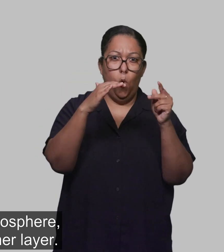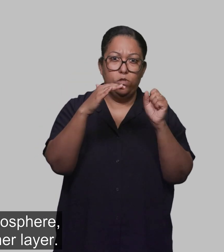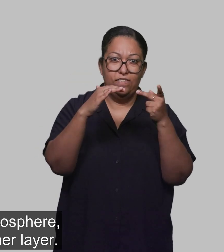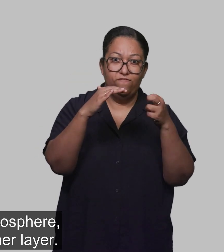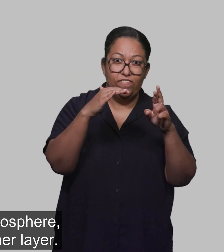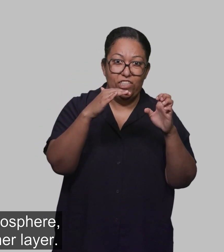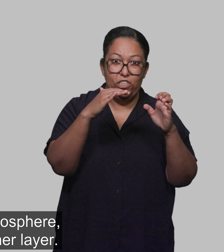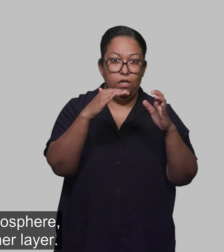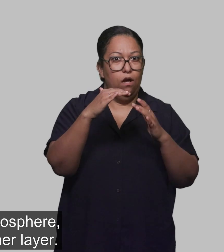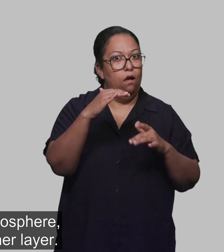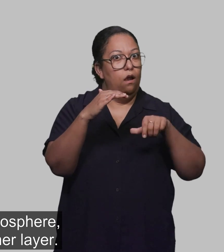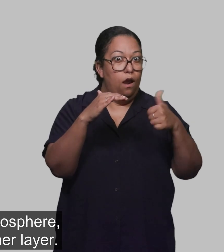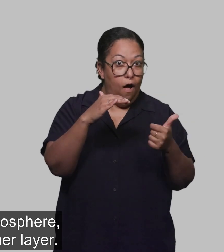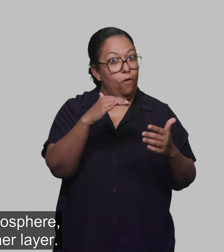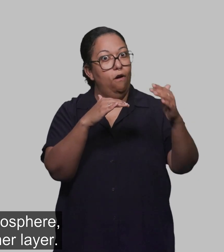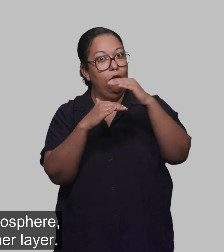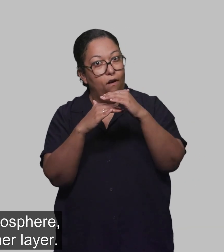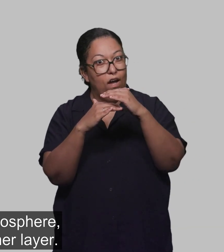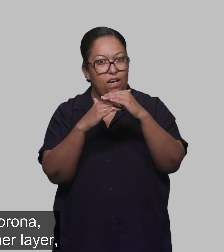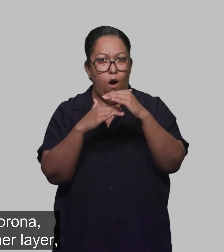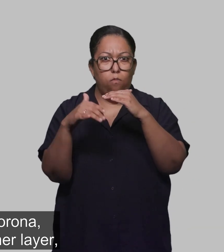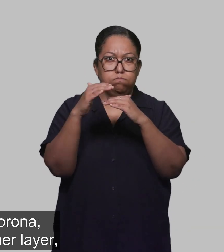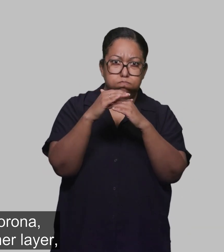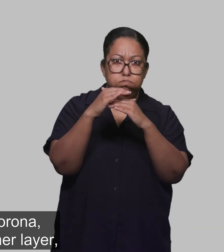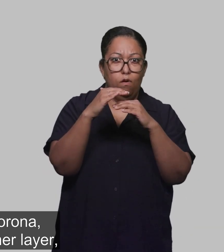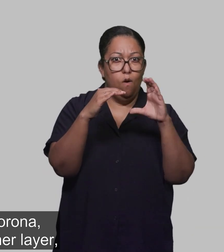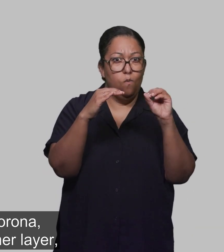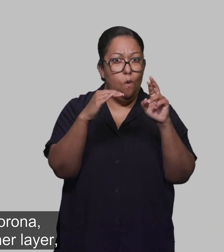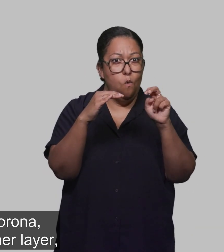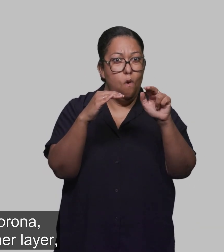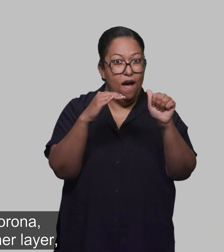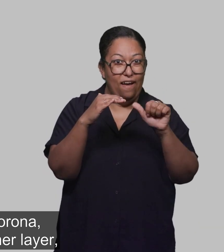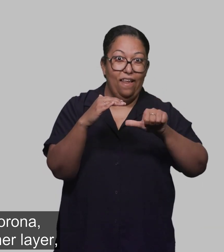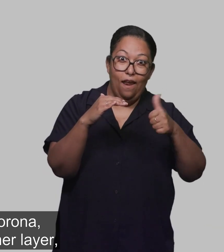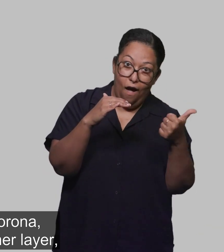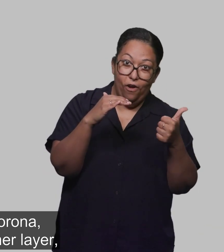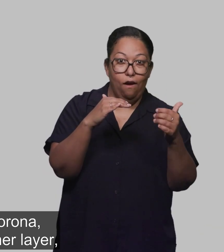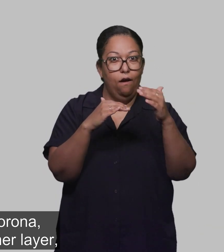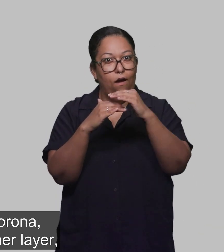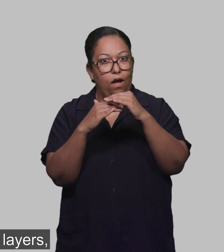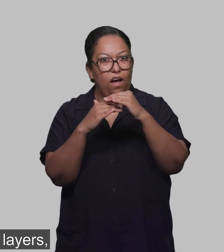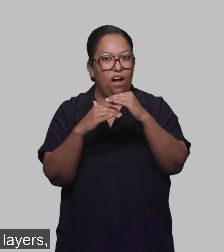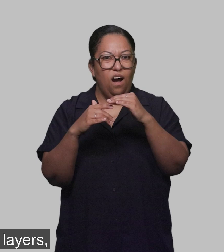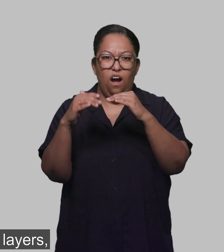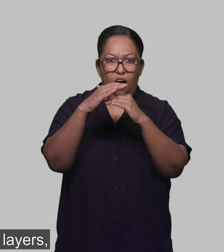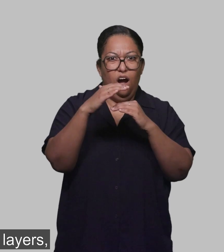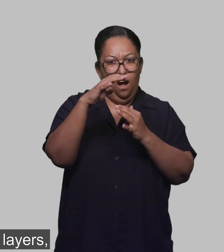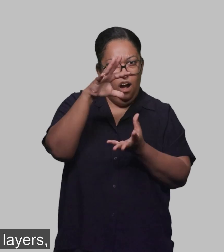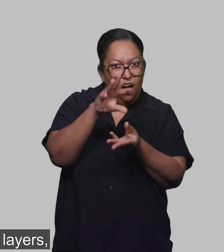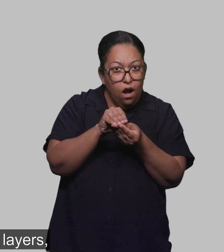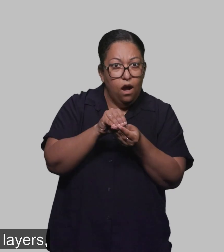the photosphere, which is another layer. It has the corona, which is another layer. And in